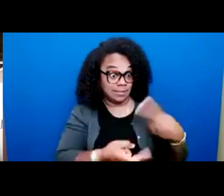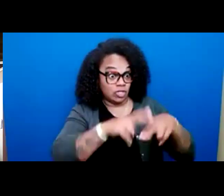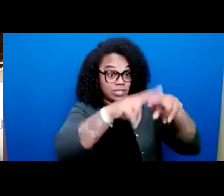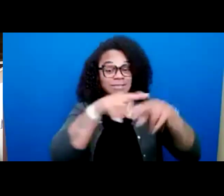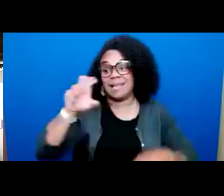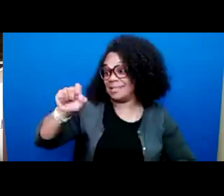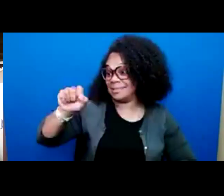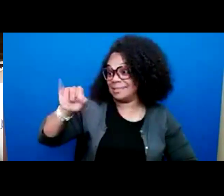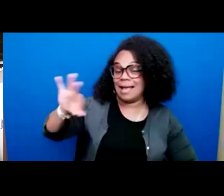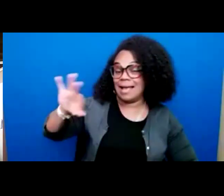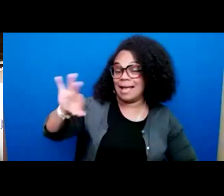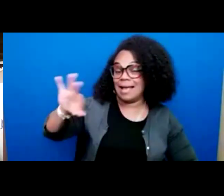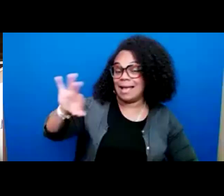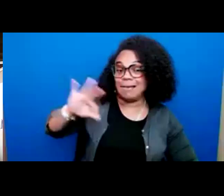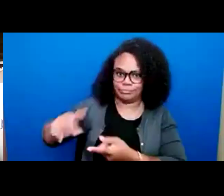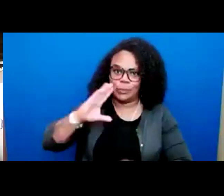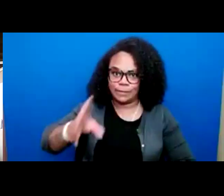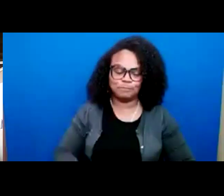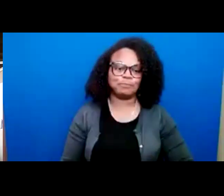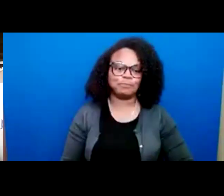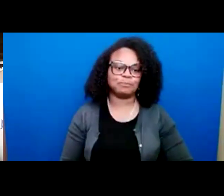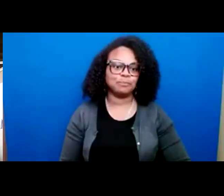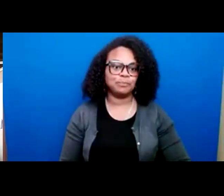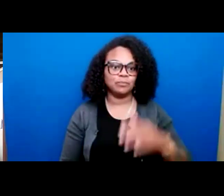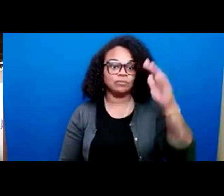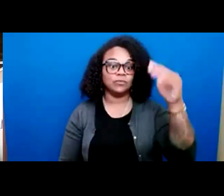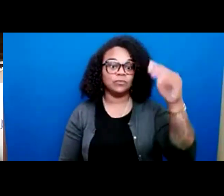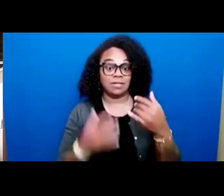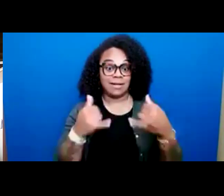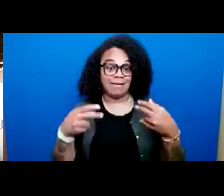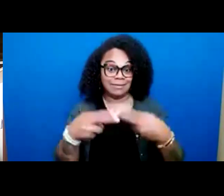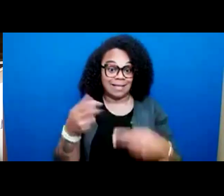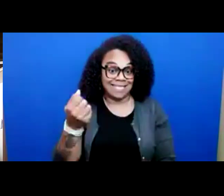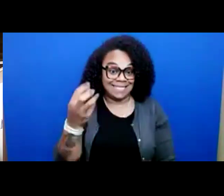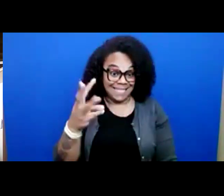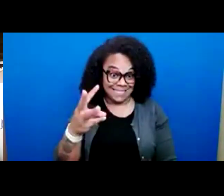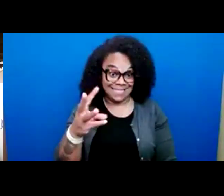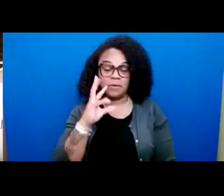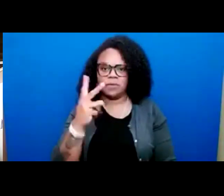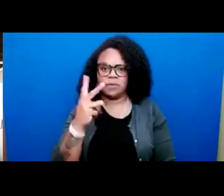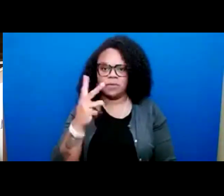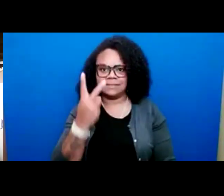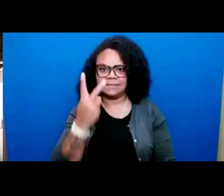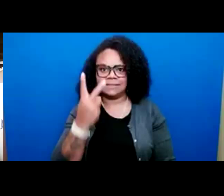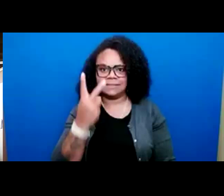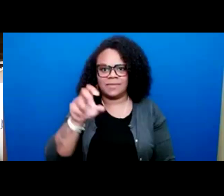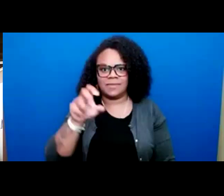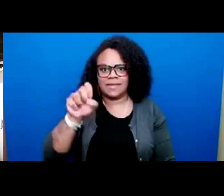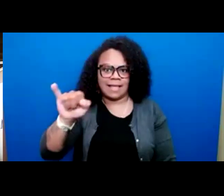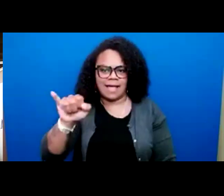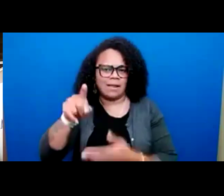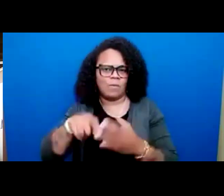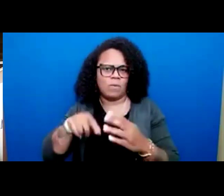Okay, so let's shift to slide 16 and look at what SSI considers